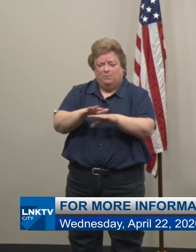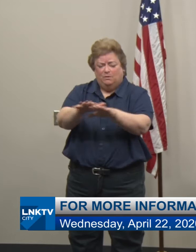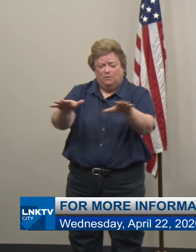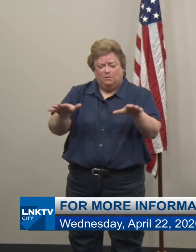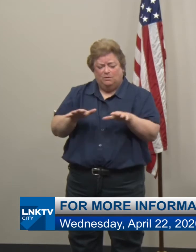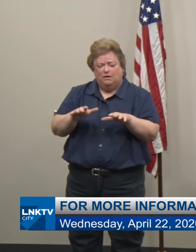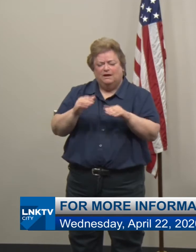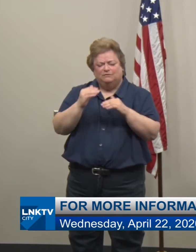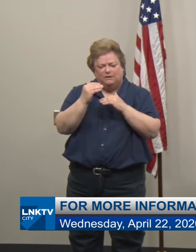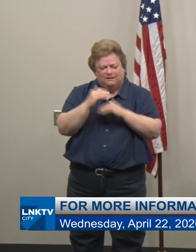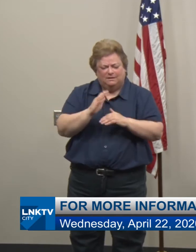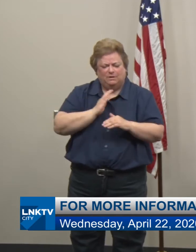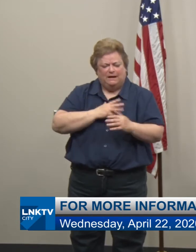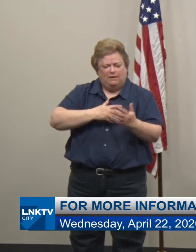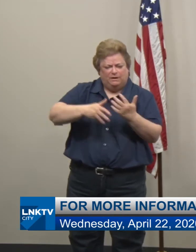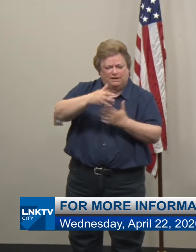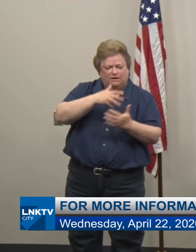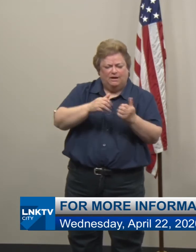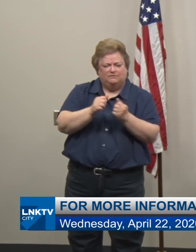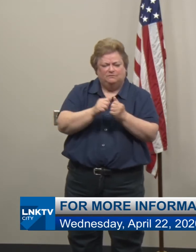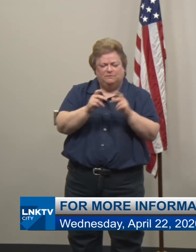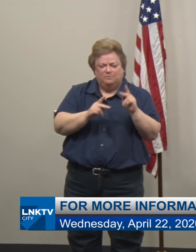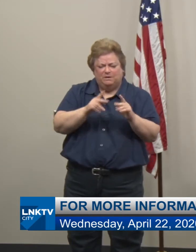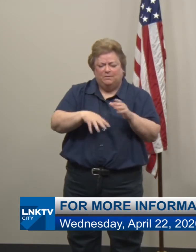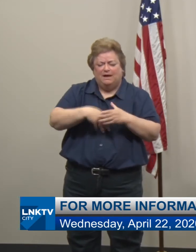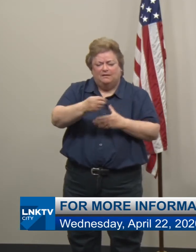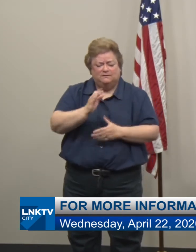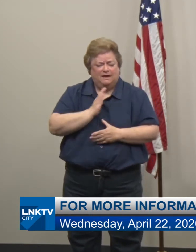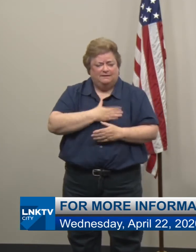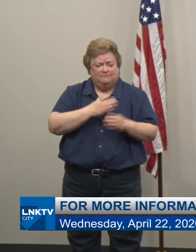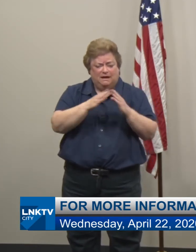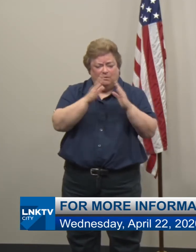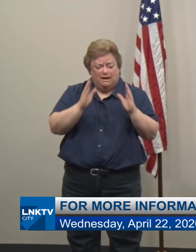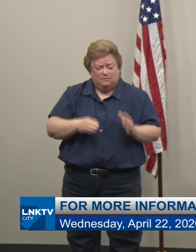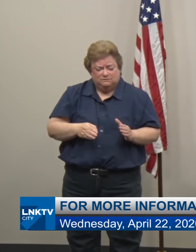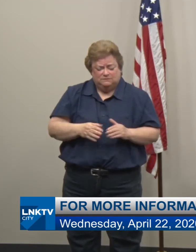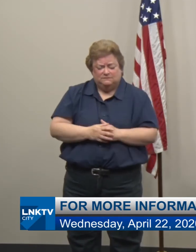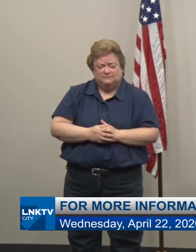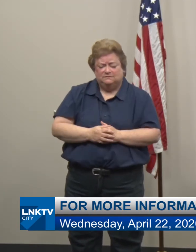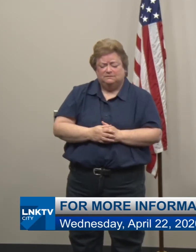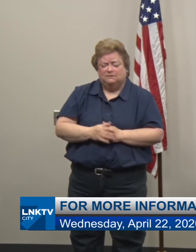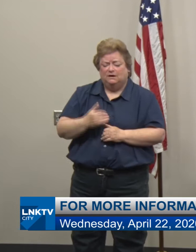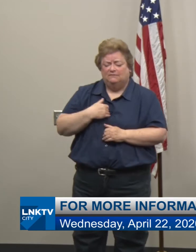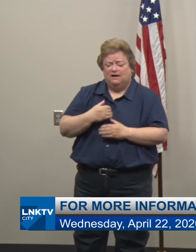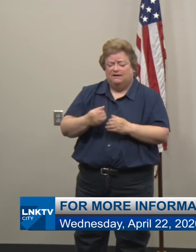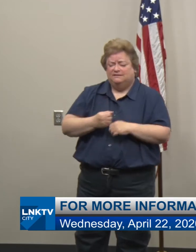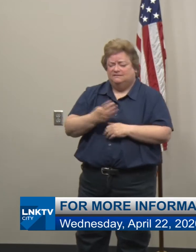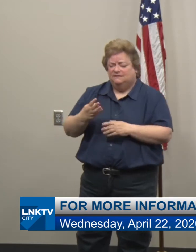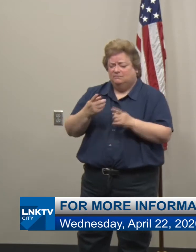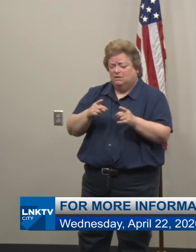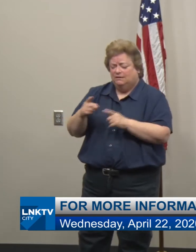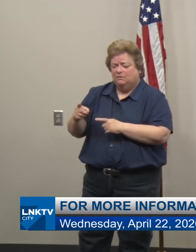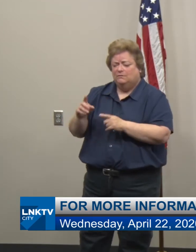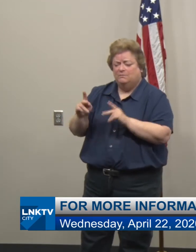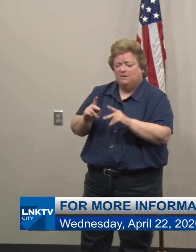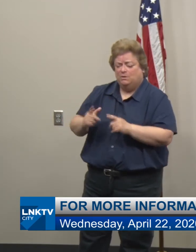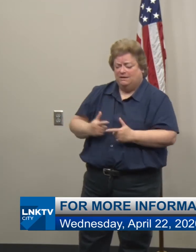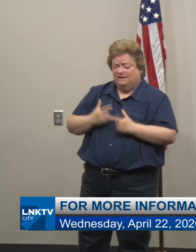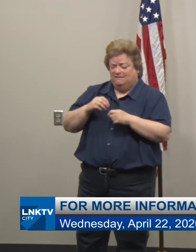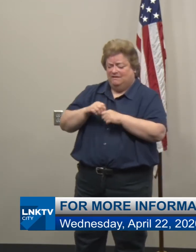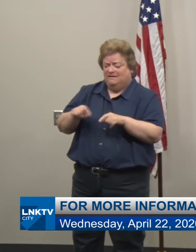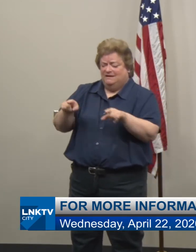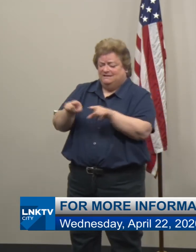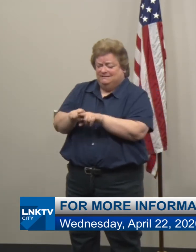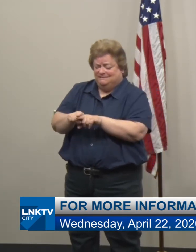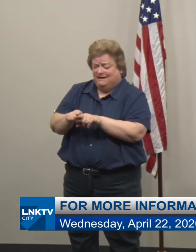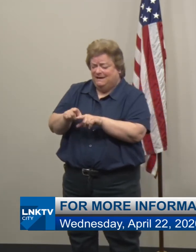need to limit interactions with people outside of our own household. We've had several cases in which people who live in the same household as